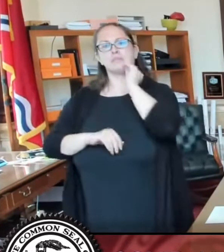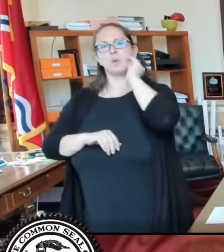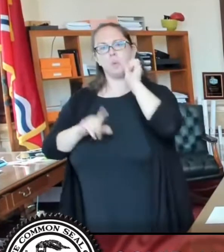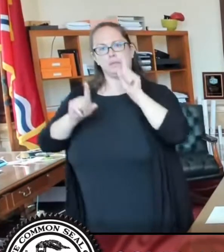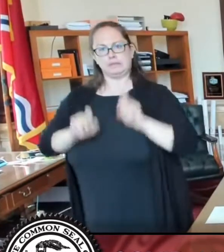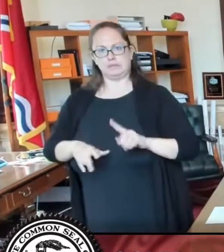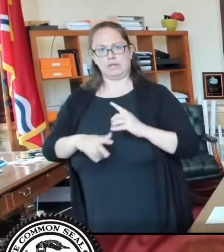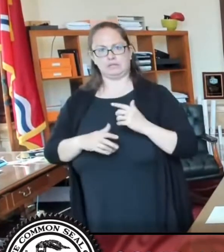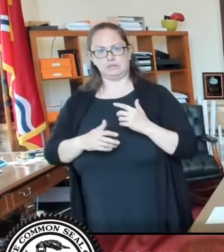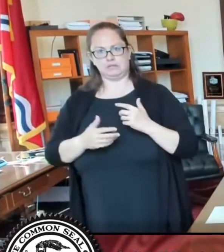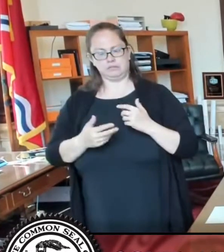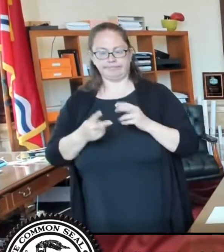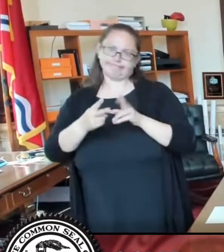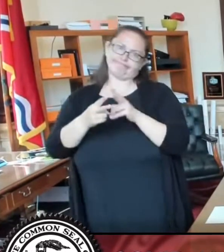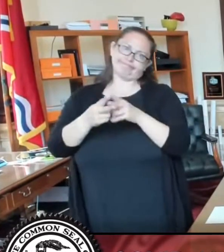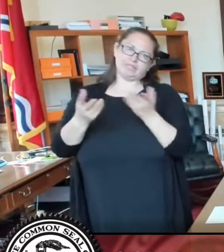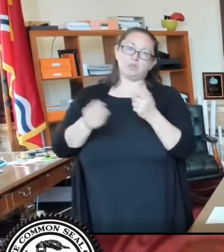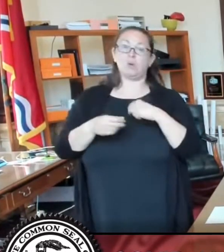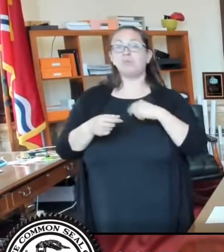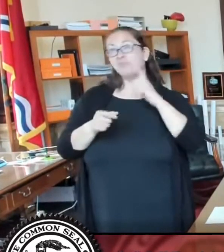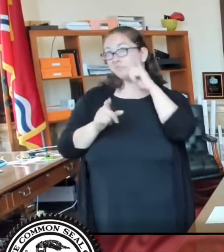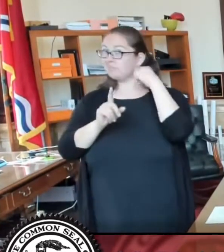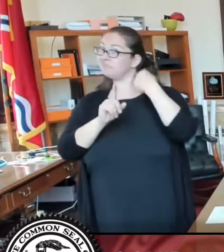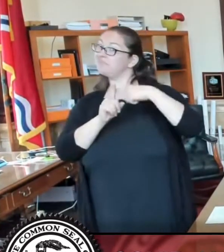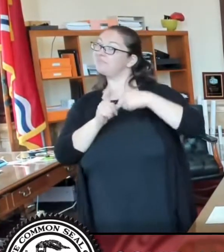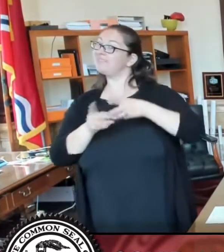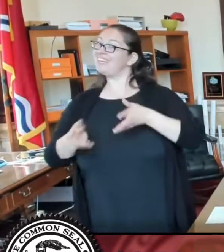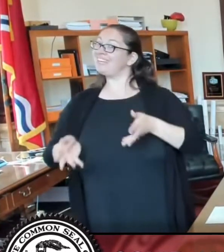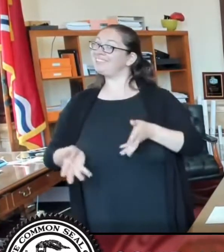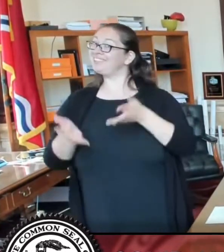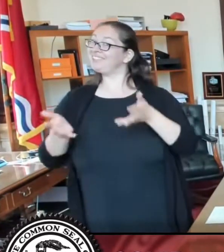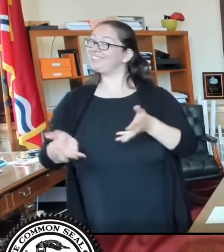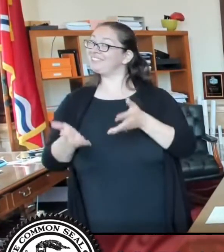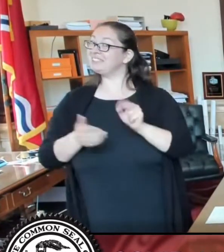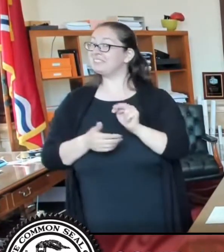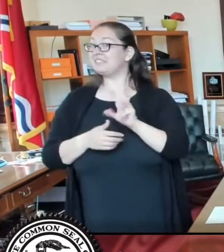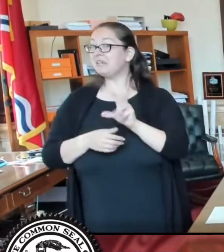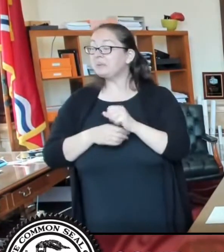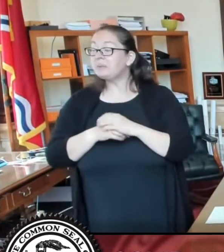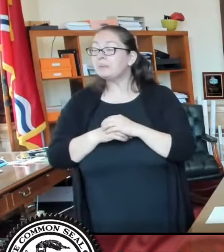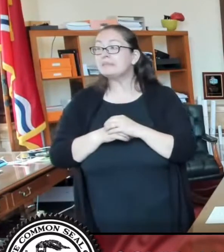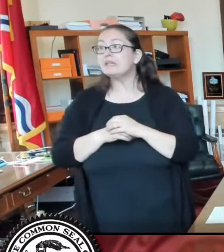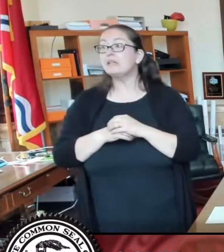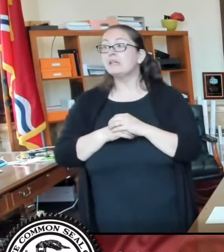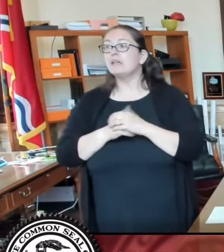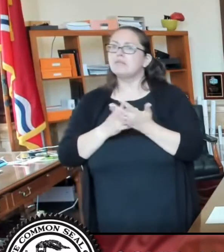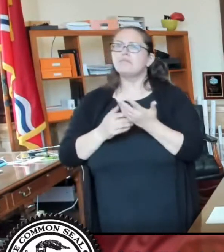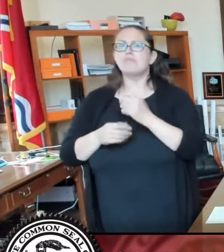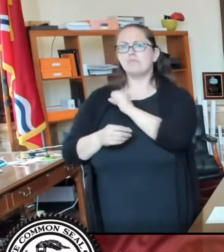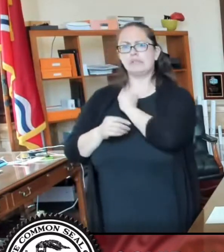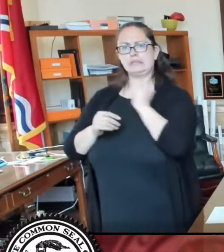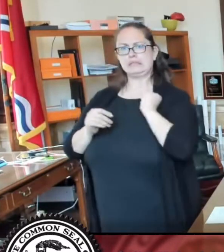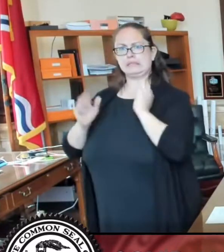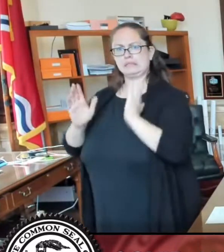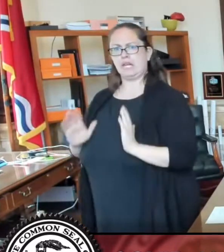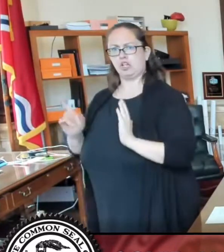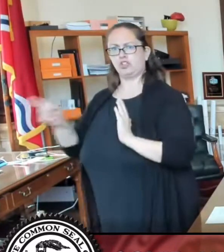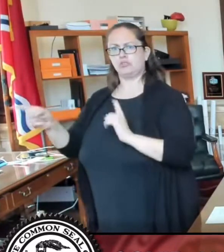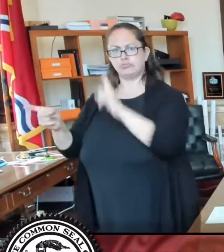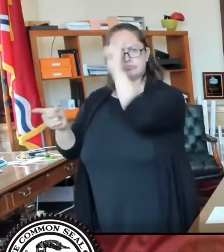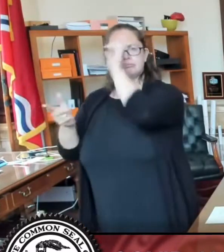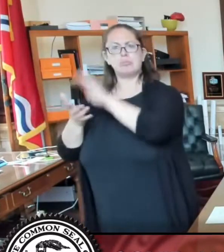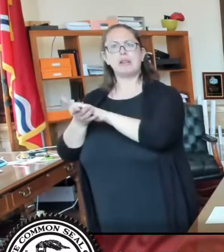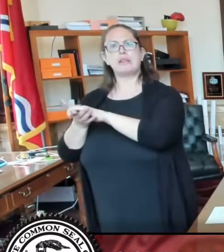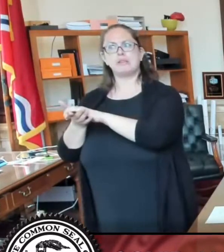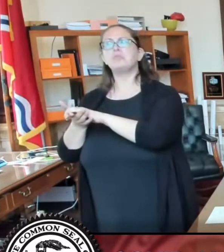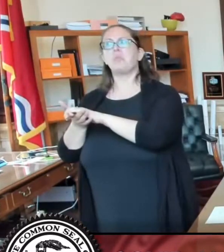bit of encouraging news, I think, that the senator at least believes that these things